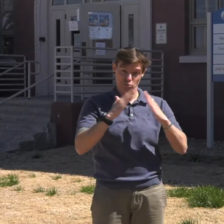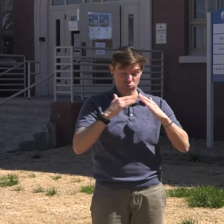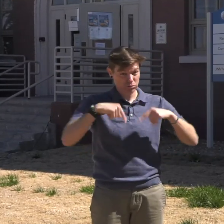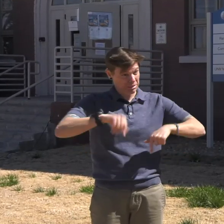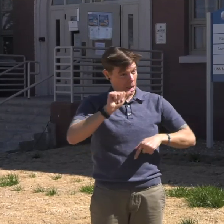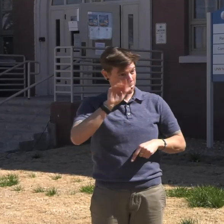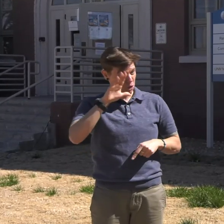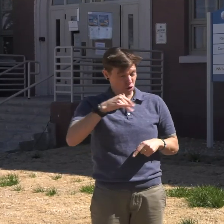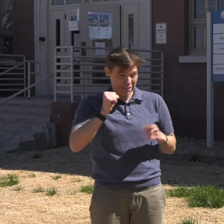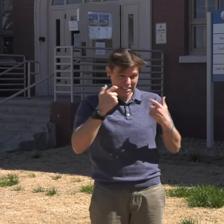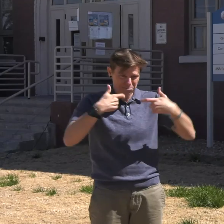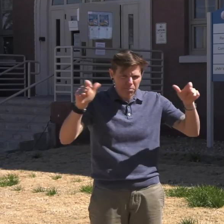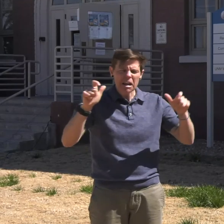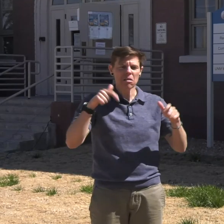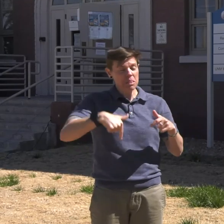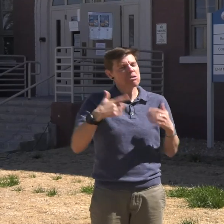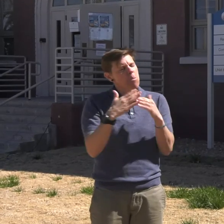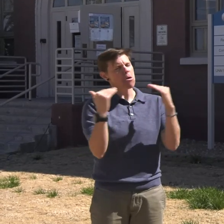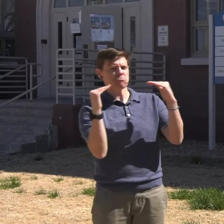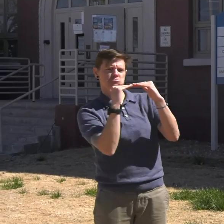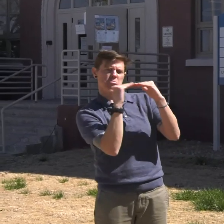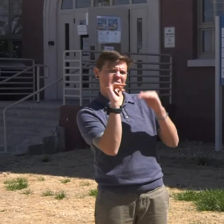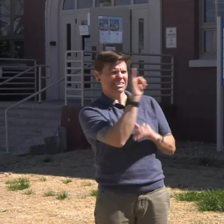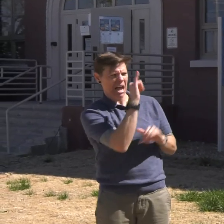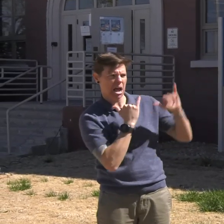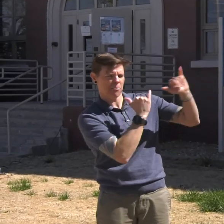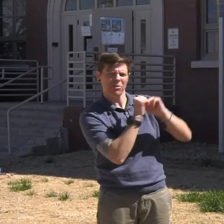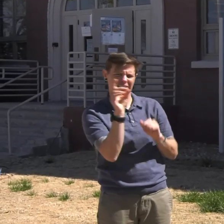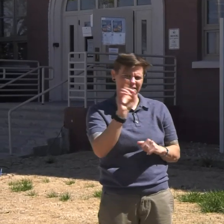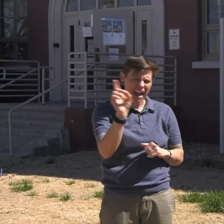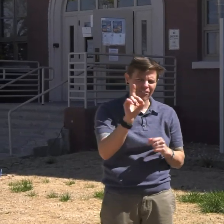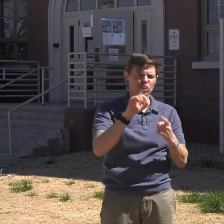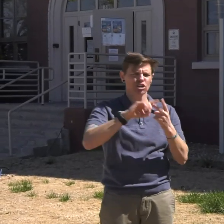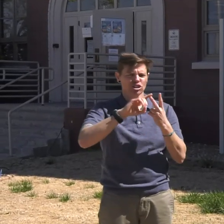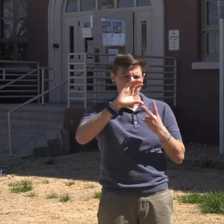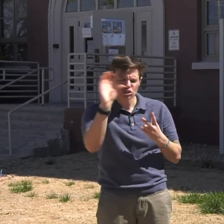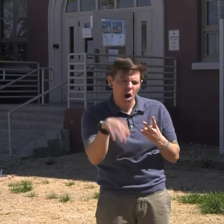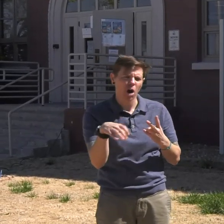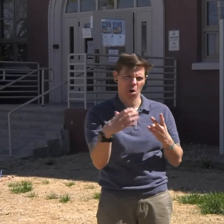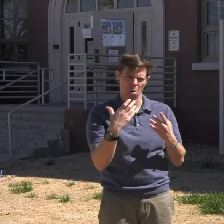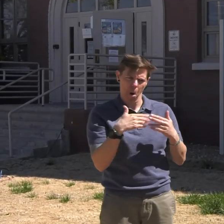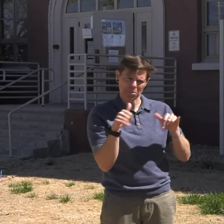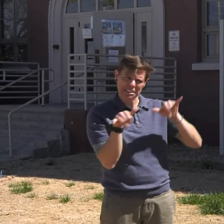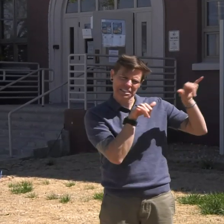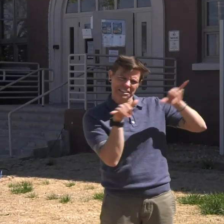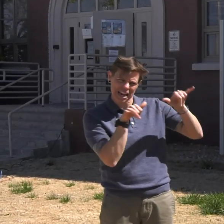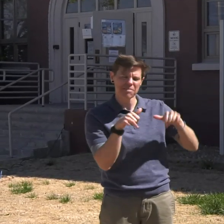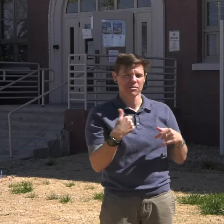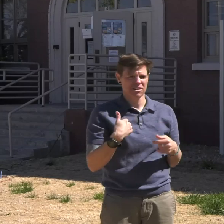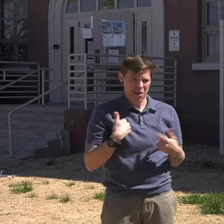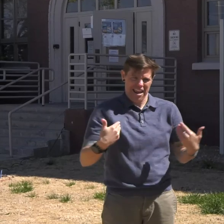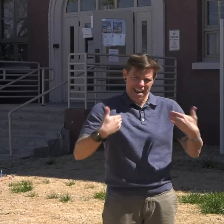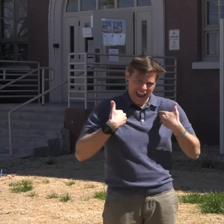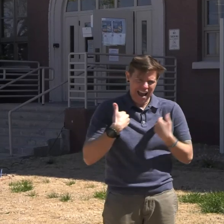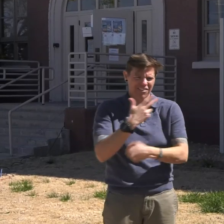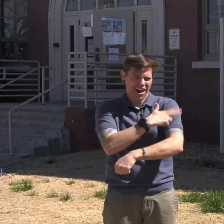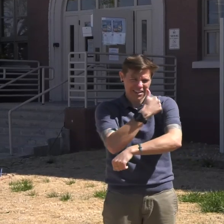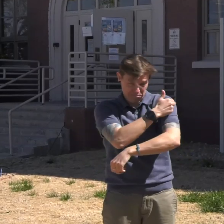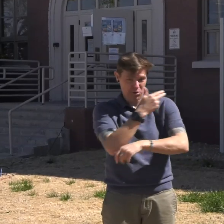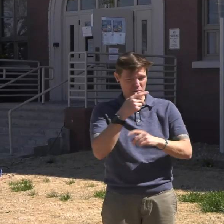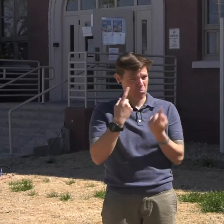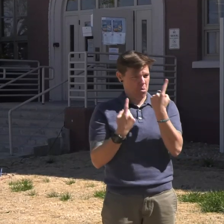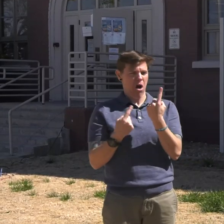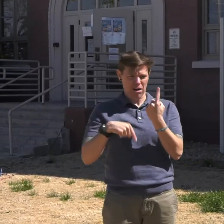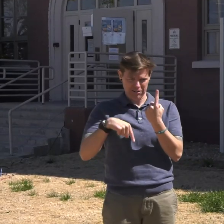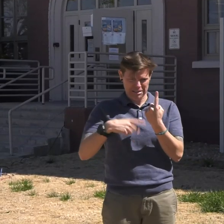Colorado, meaning that we're the urban center. We're where all the hospitals are, where the highest density is. That makes us by far and